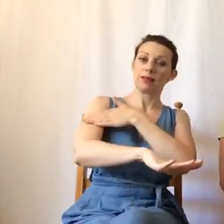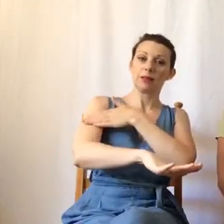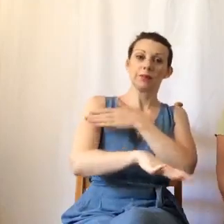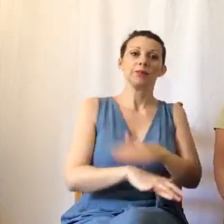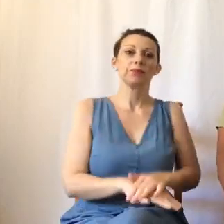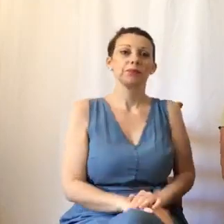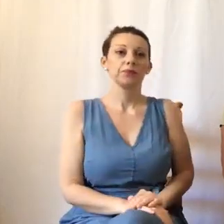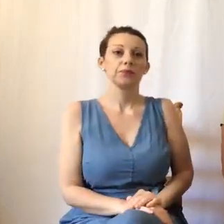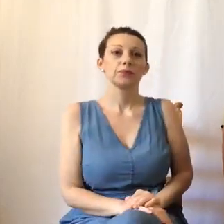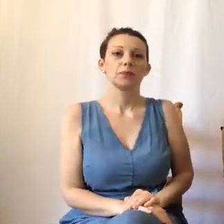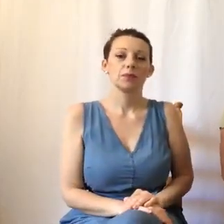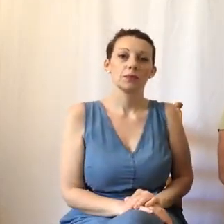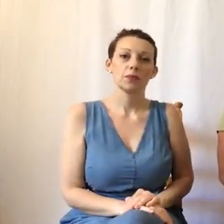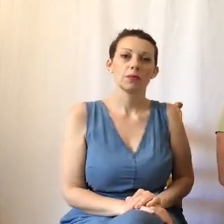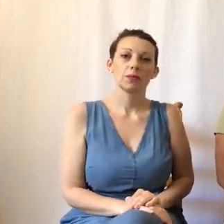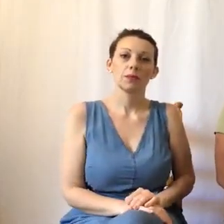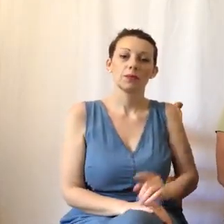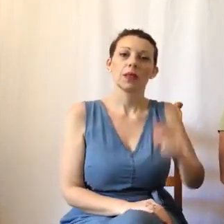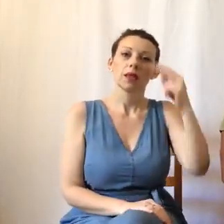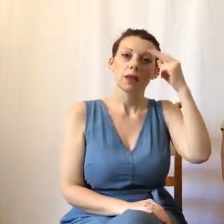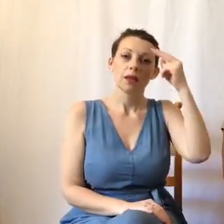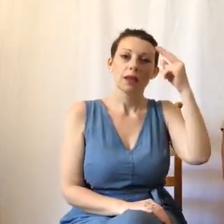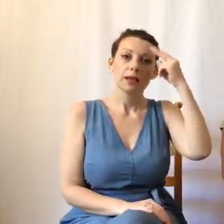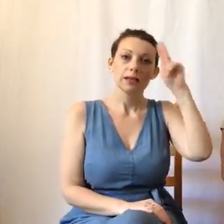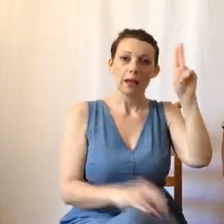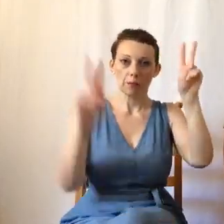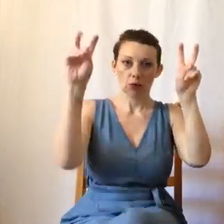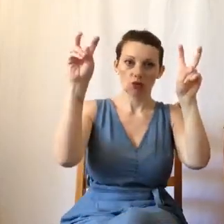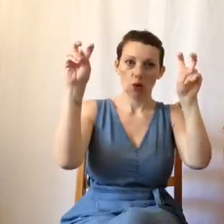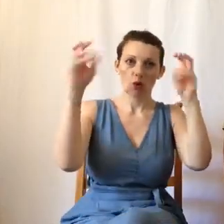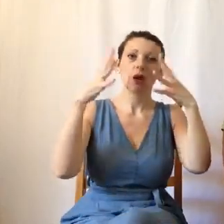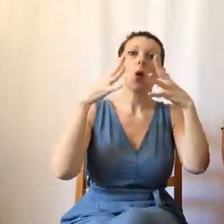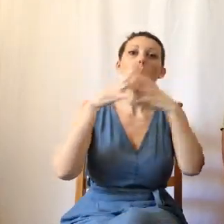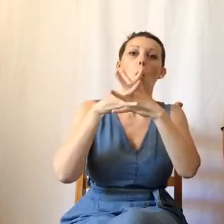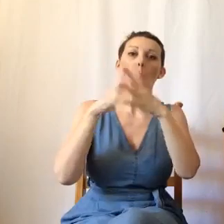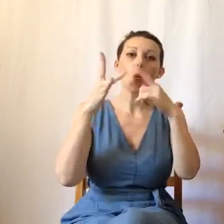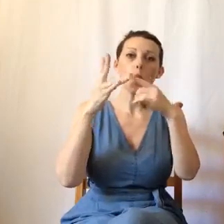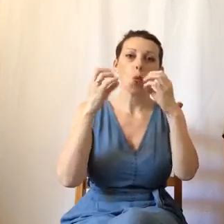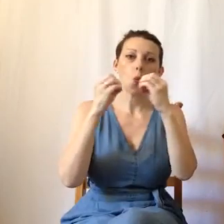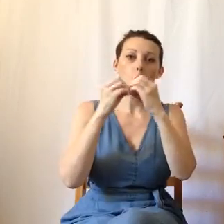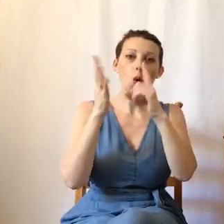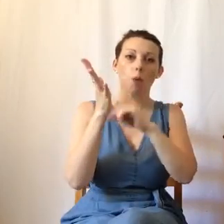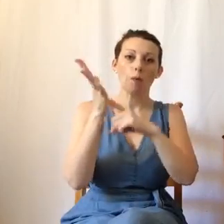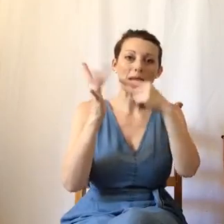today. And it's called the Woblin. Well, Woblin, not the Woblin, Woblin.